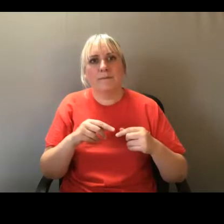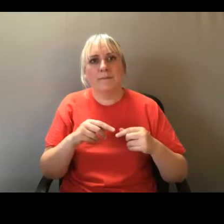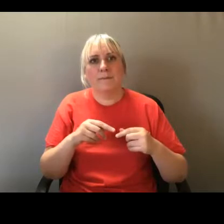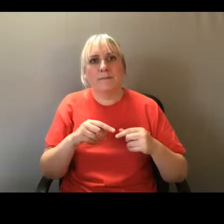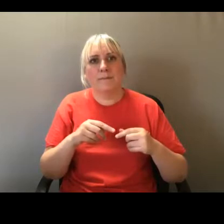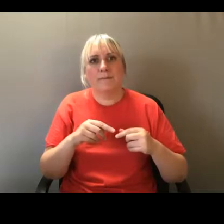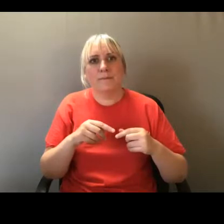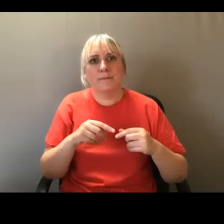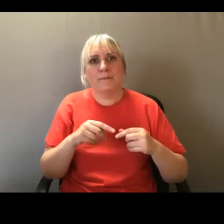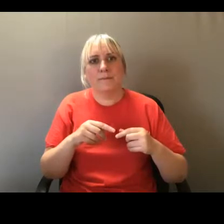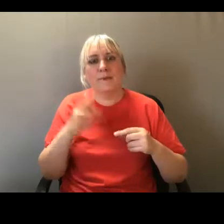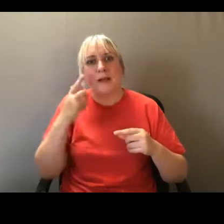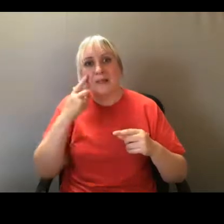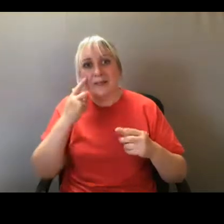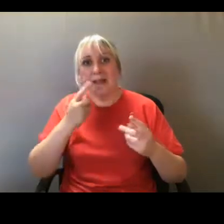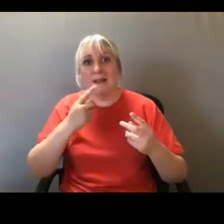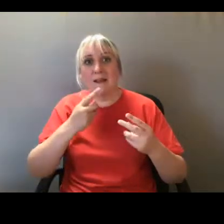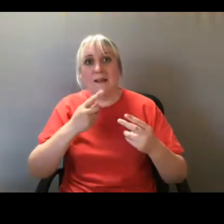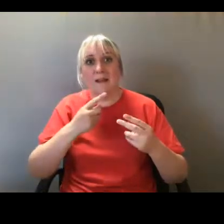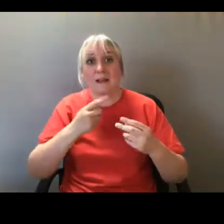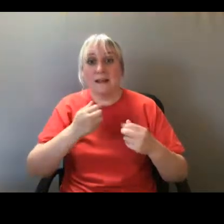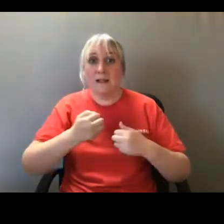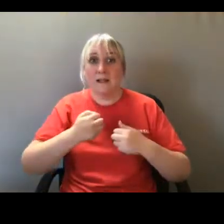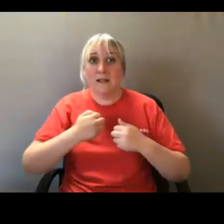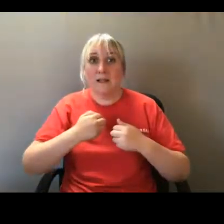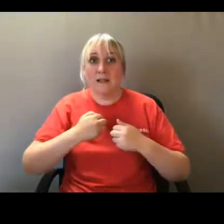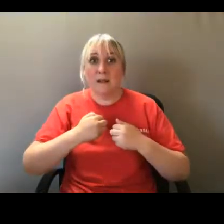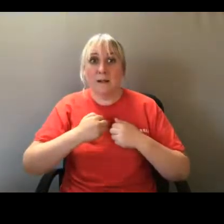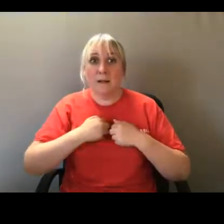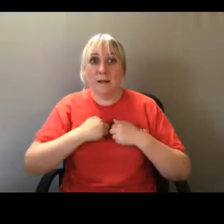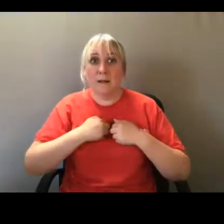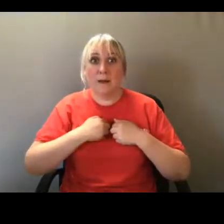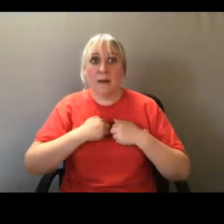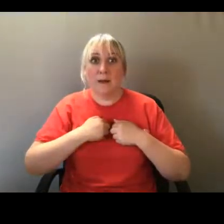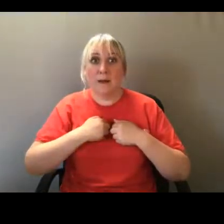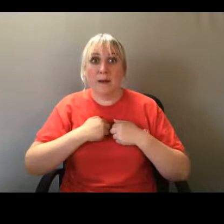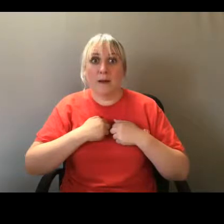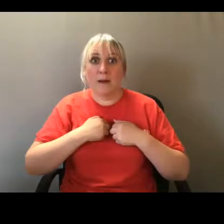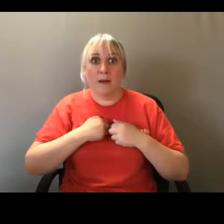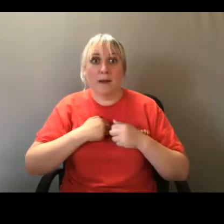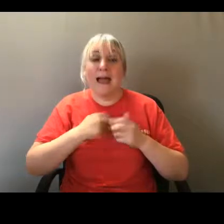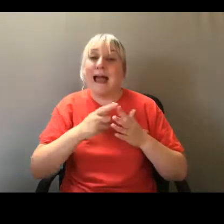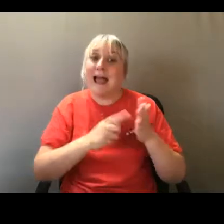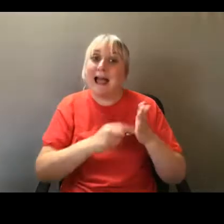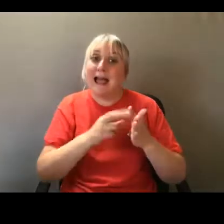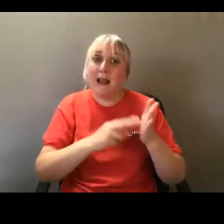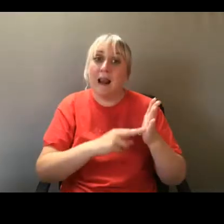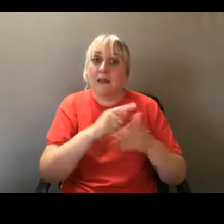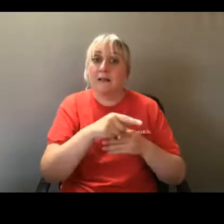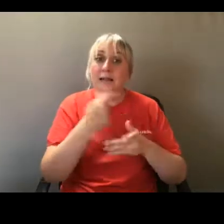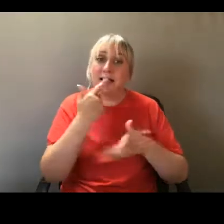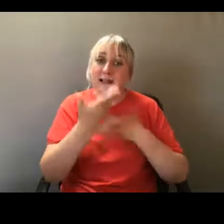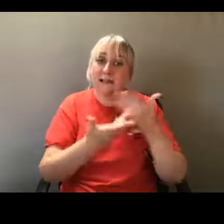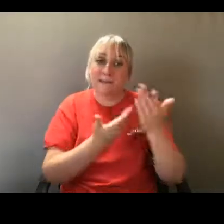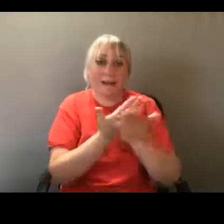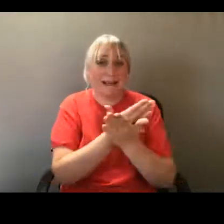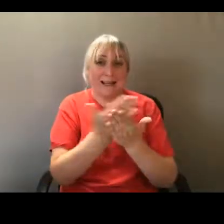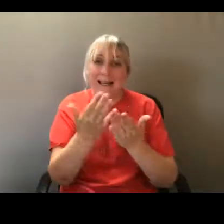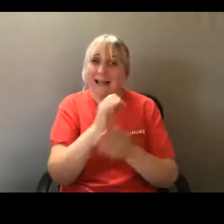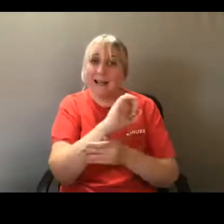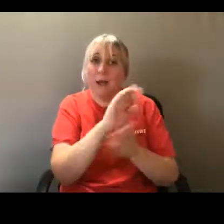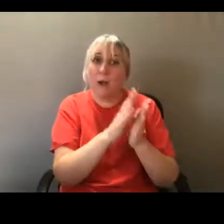war and given way to a new phase that Ellen captured in her